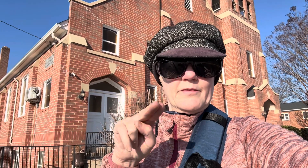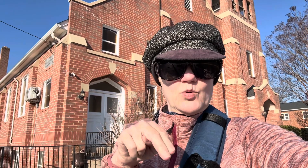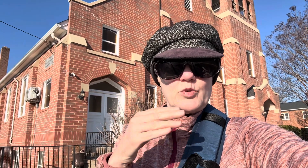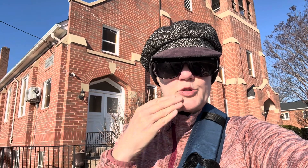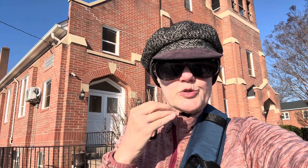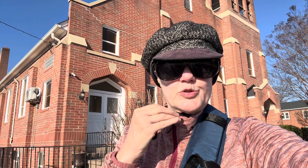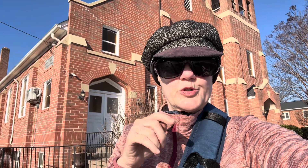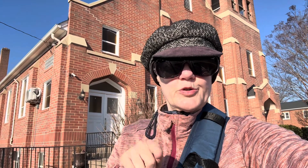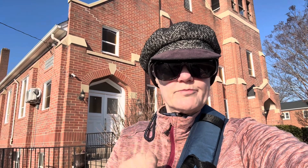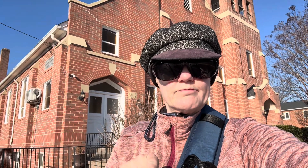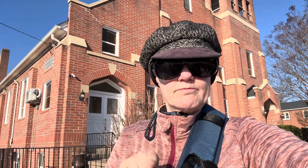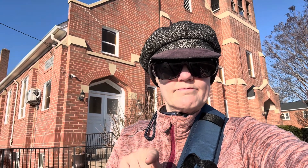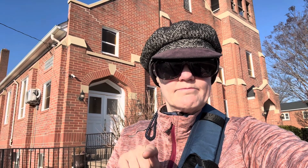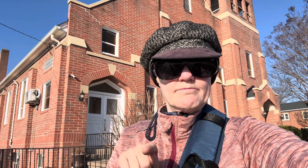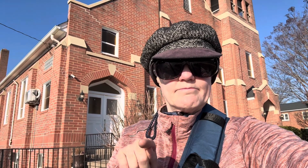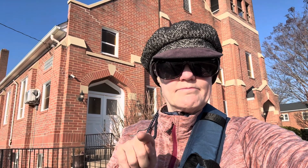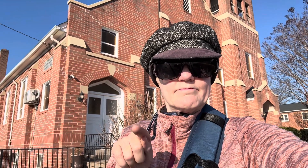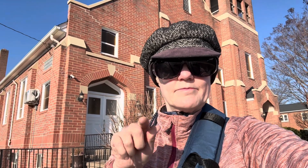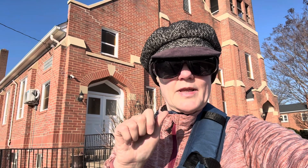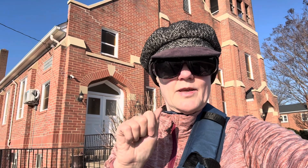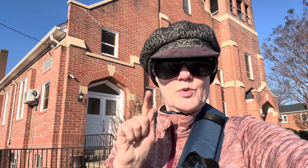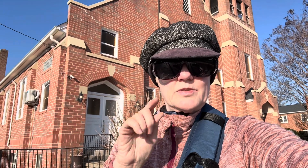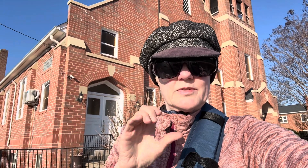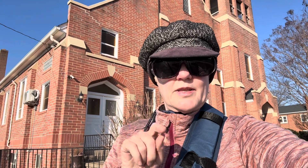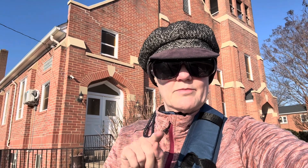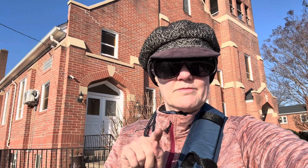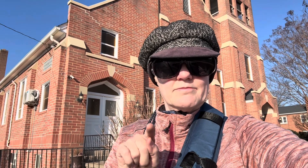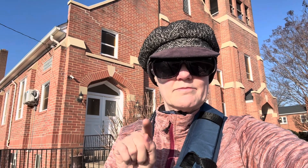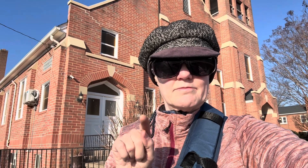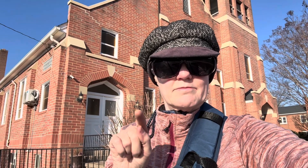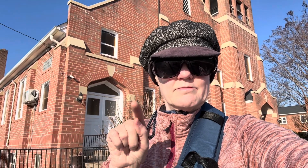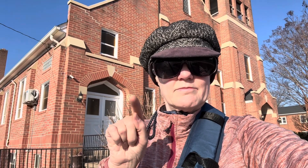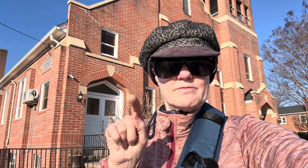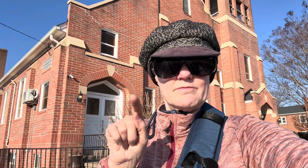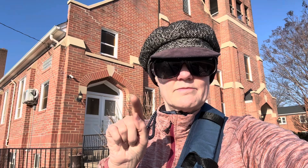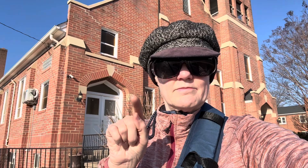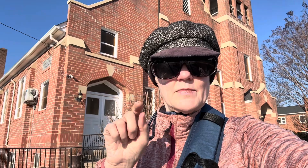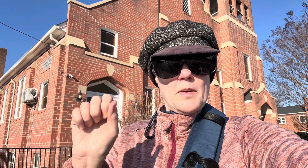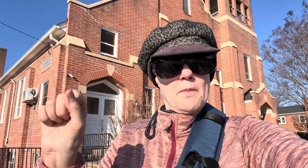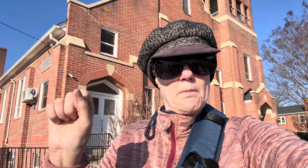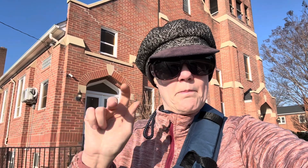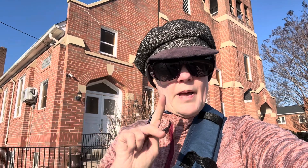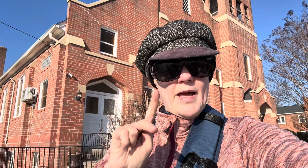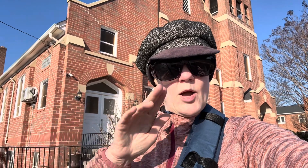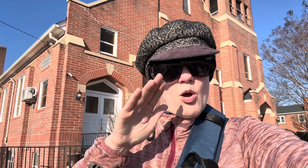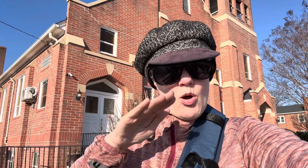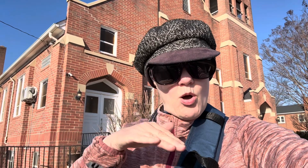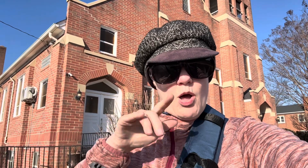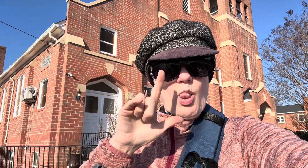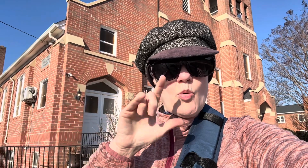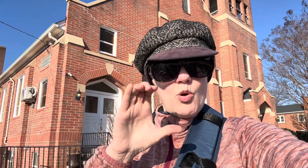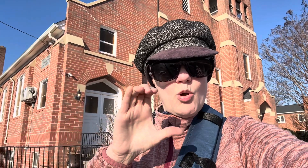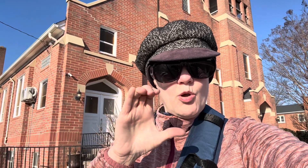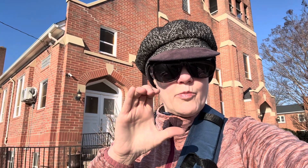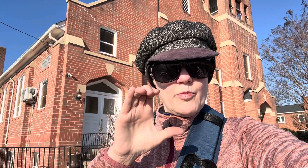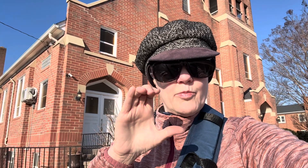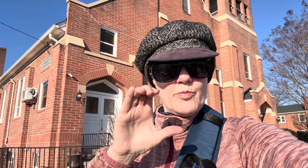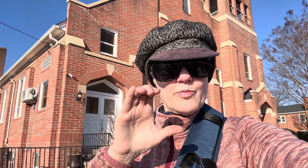an extended amount of time, when he's gotten back on it, he's had to lower the amount of net carbs